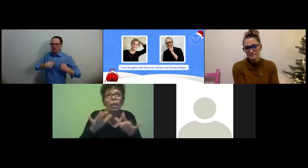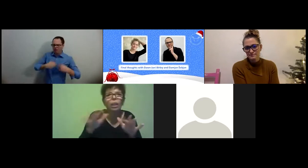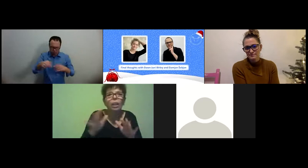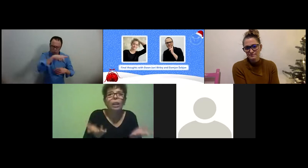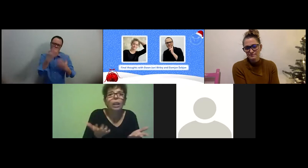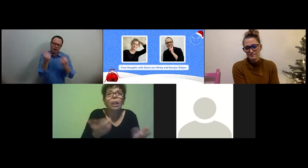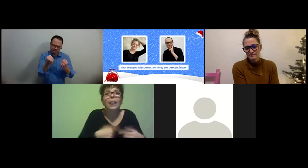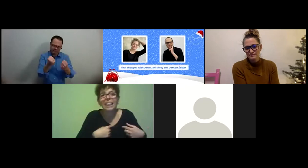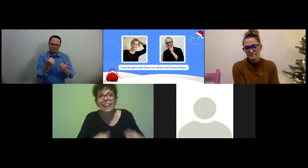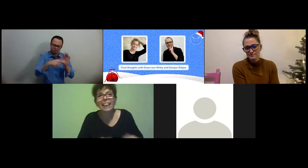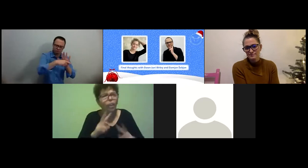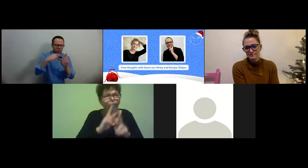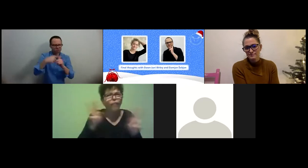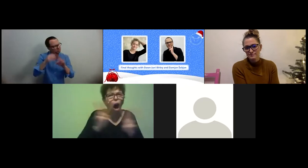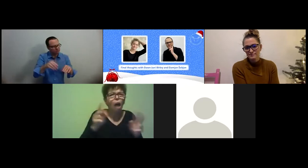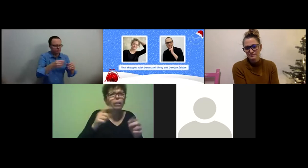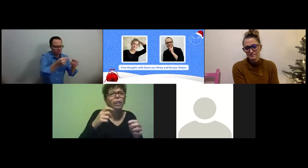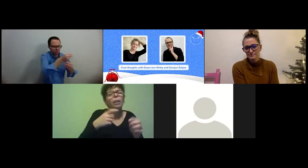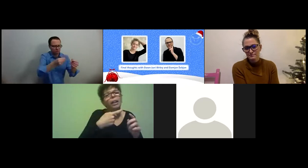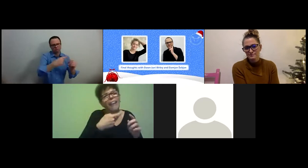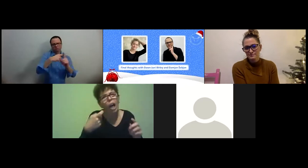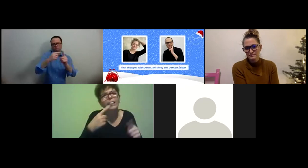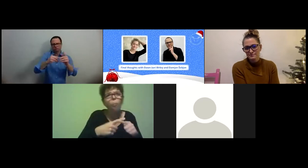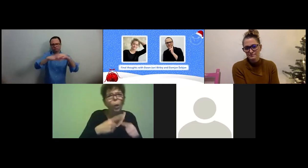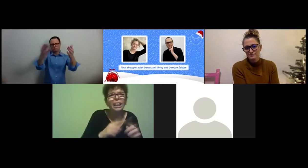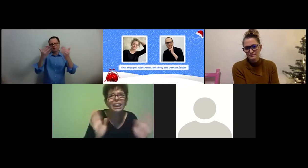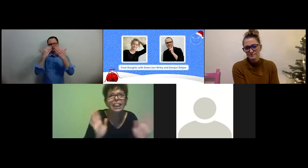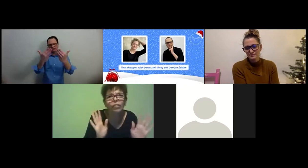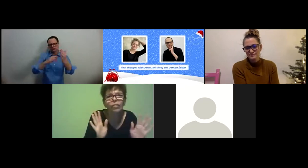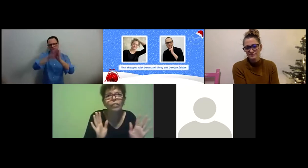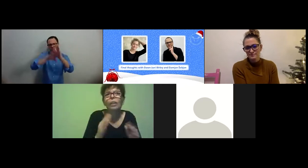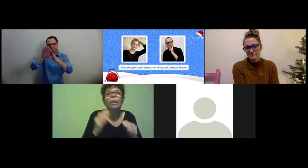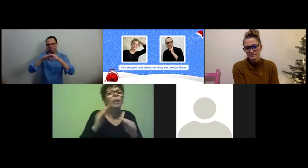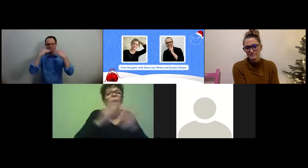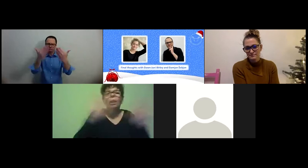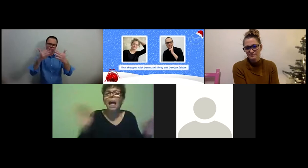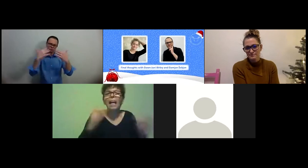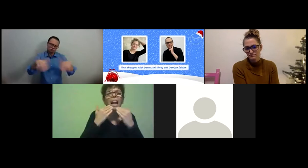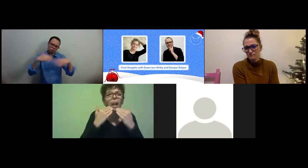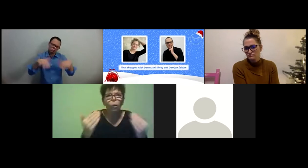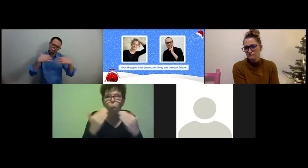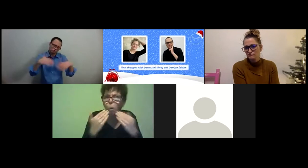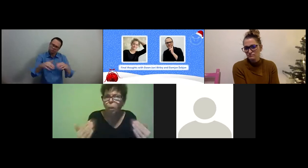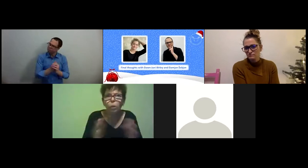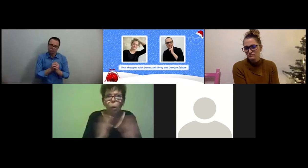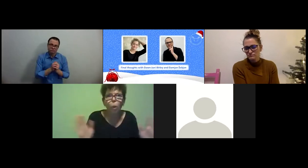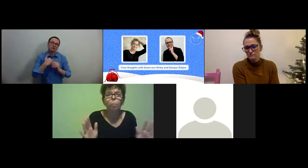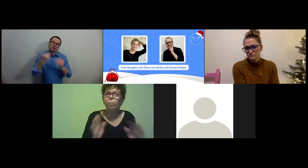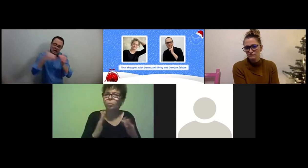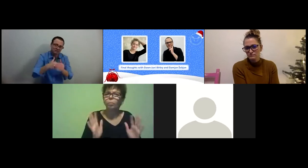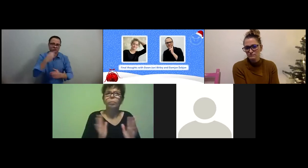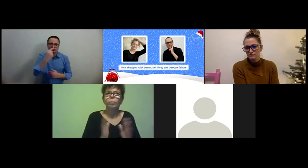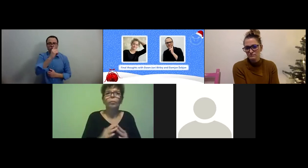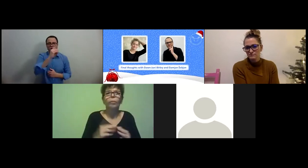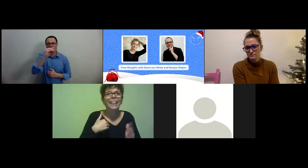In many countries, we've had interpreter teams. There have been negative and positive experiences, but